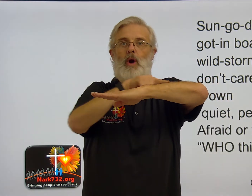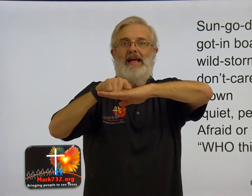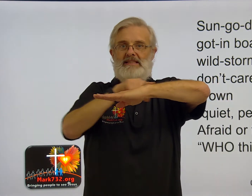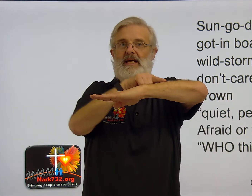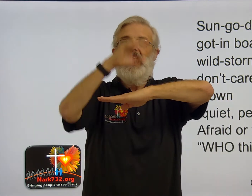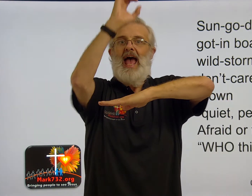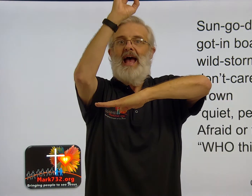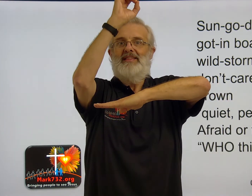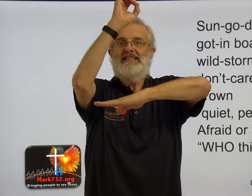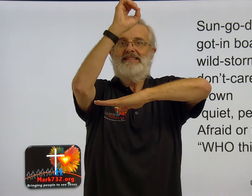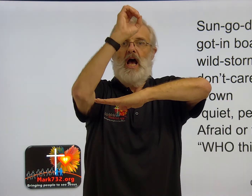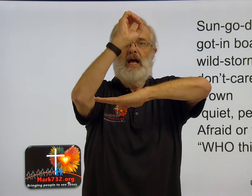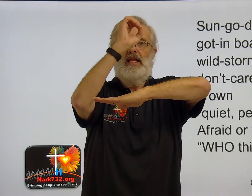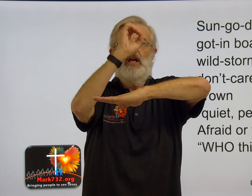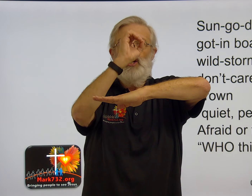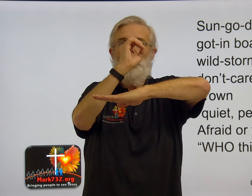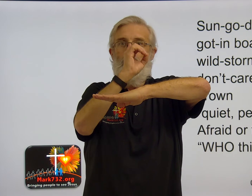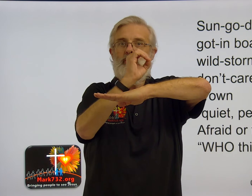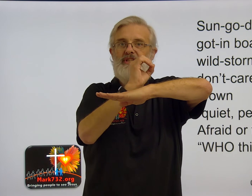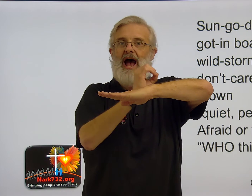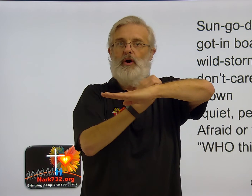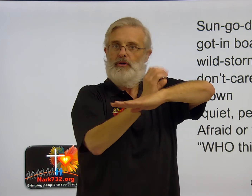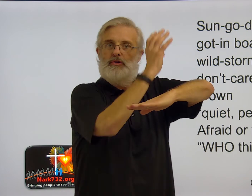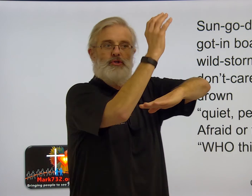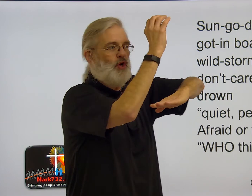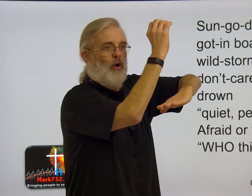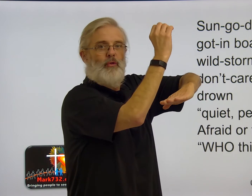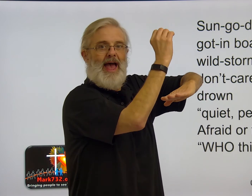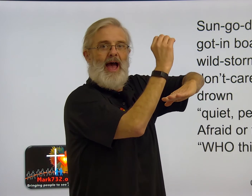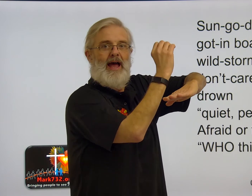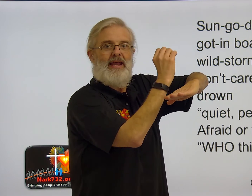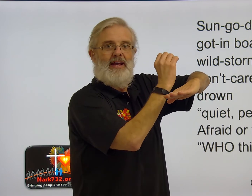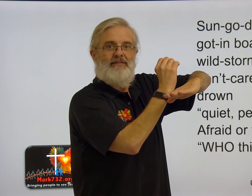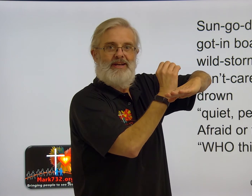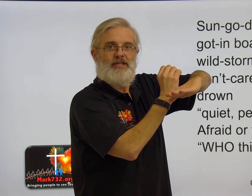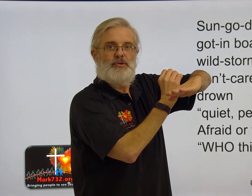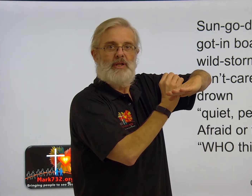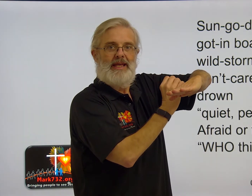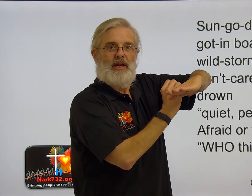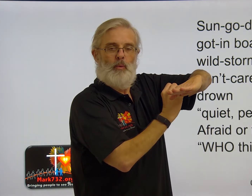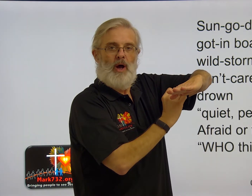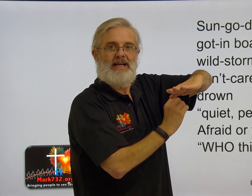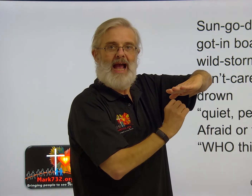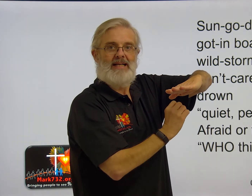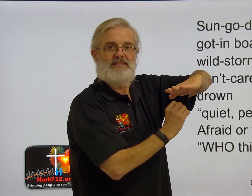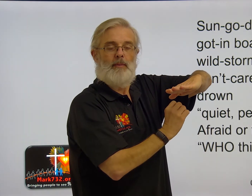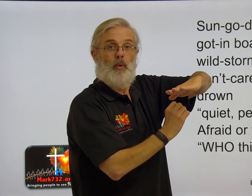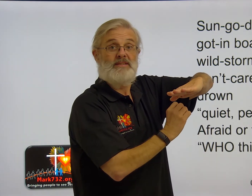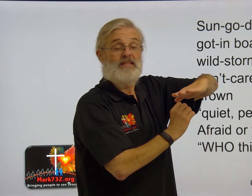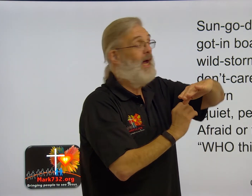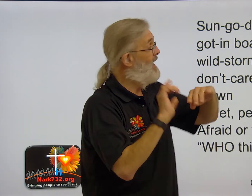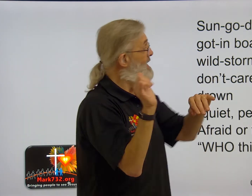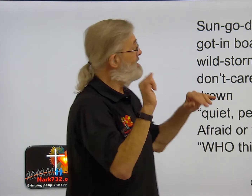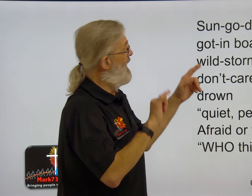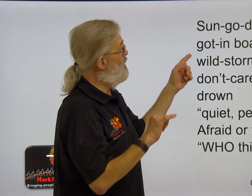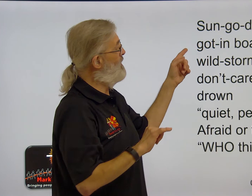horizon, and the sun goes down. You show that visually in one concept, one sign. Same with this.